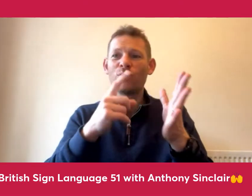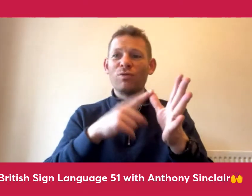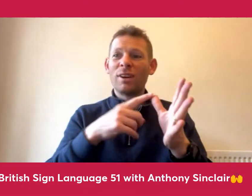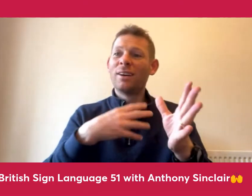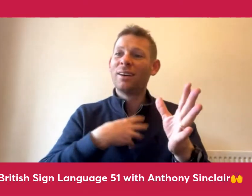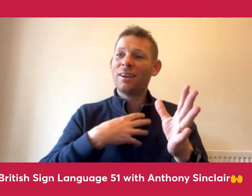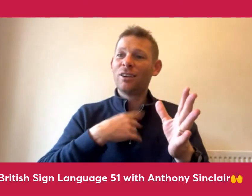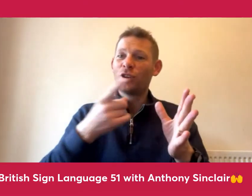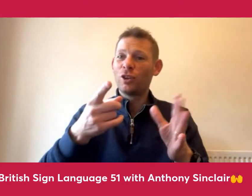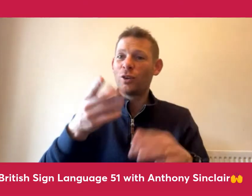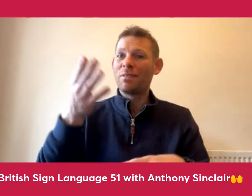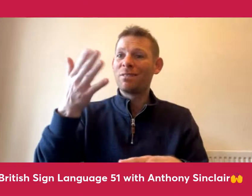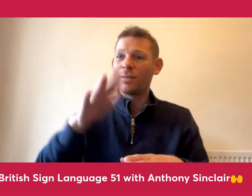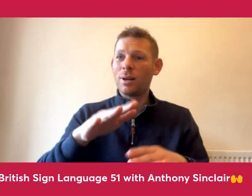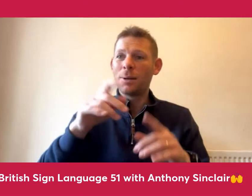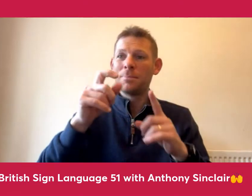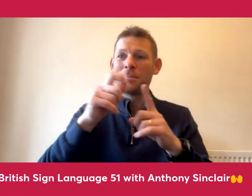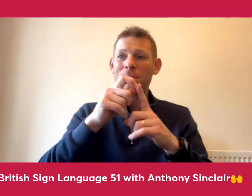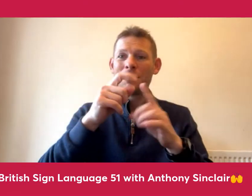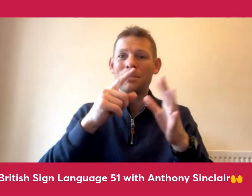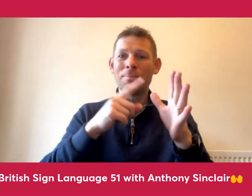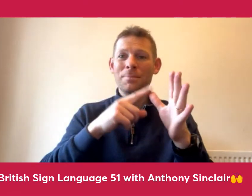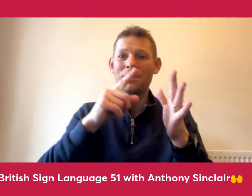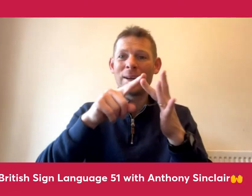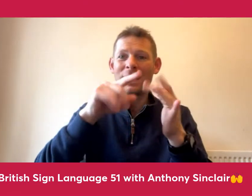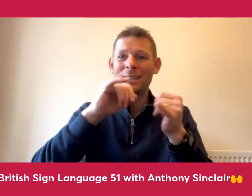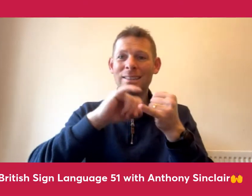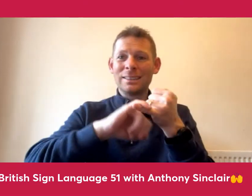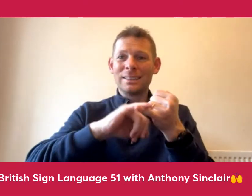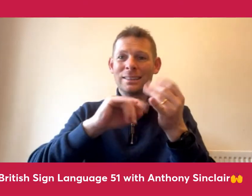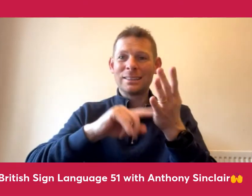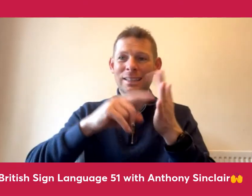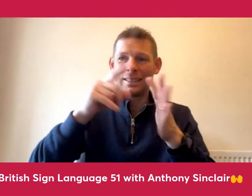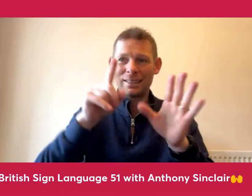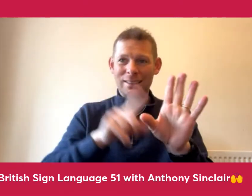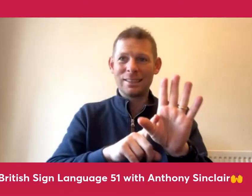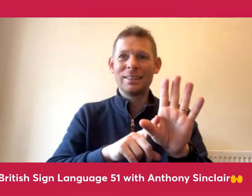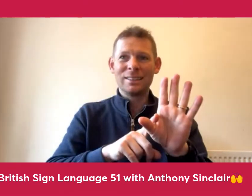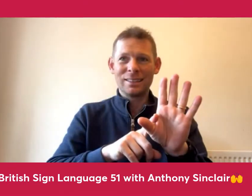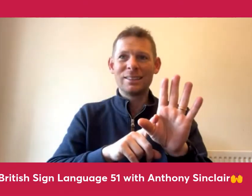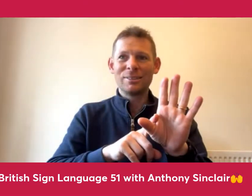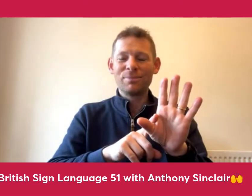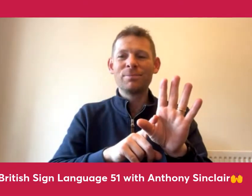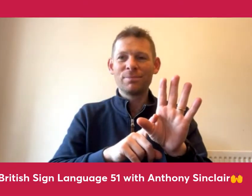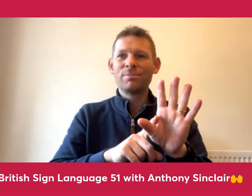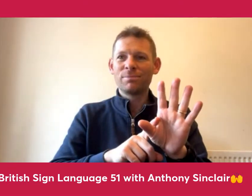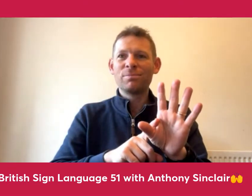And Laura, oh, you're from Paisley in Scotland.